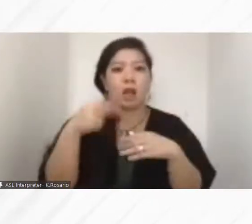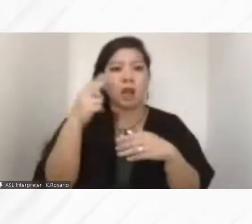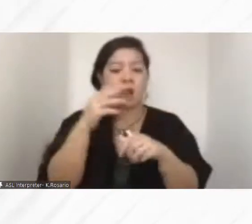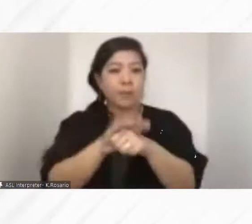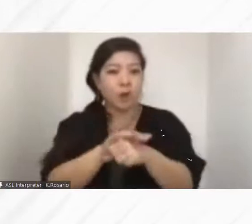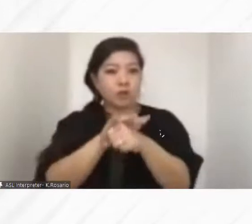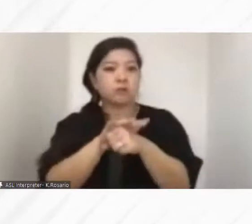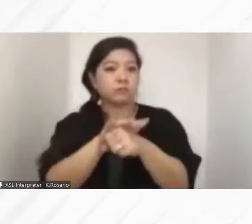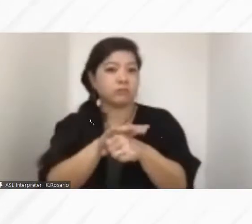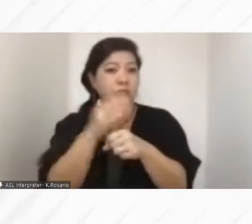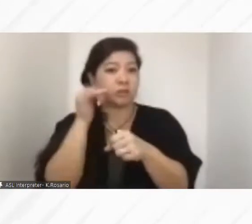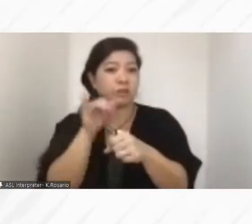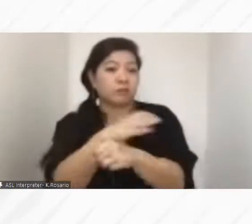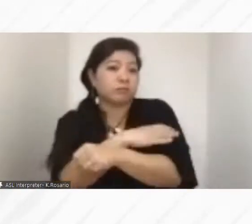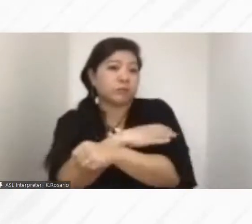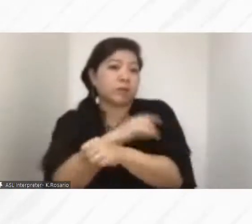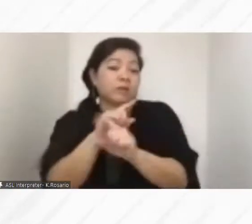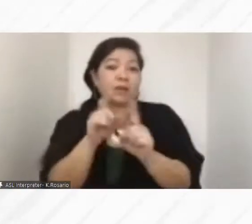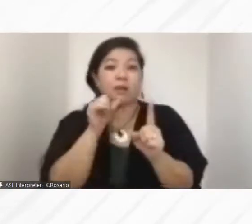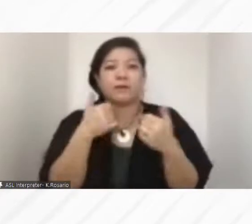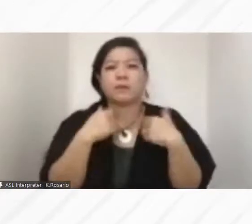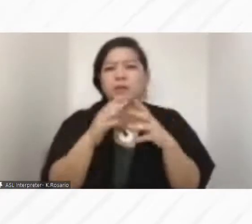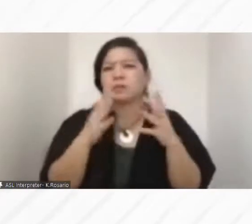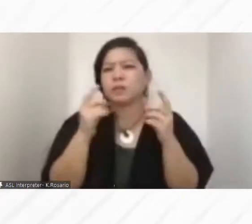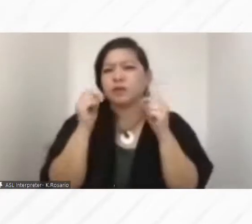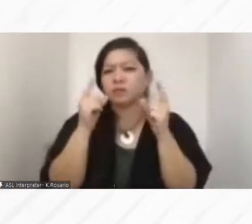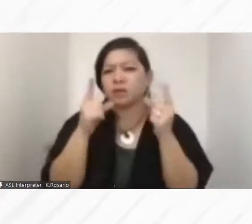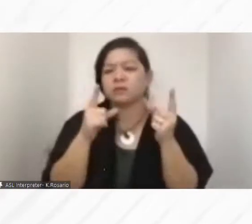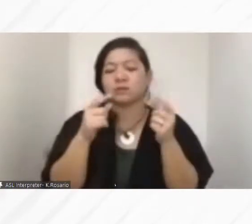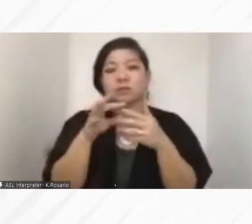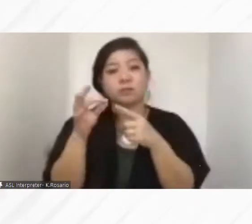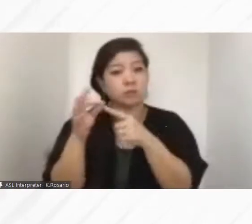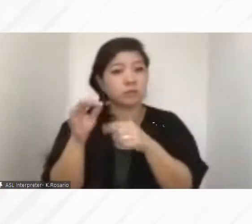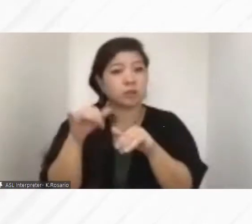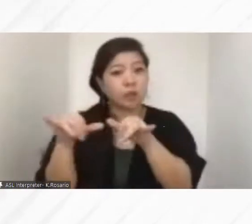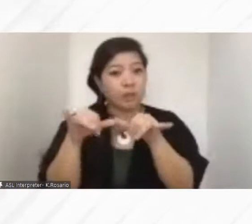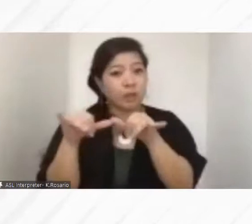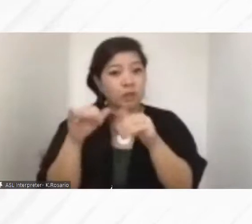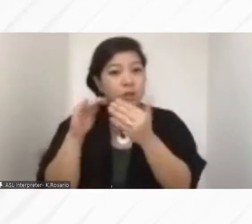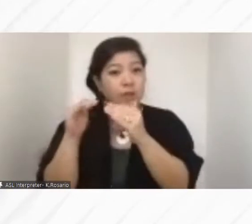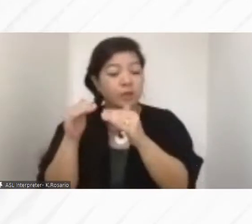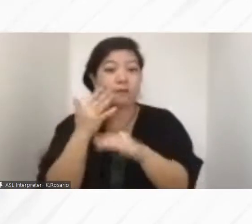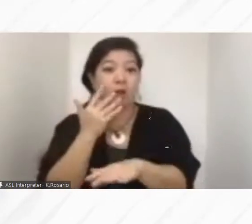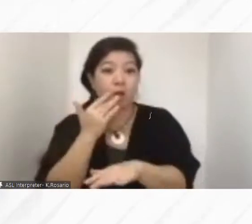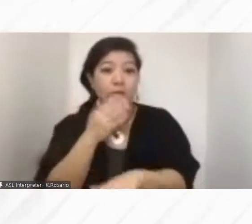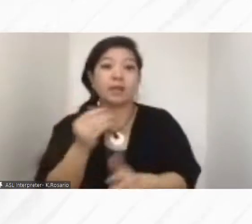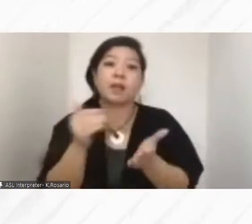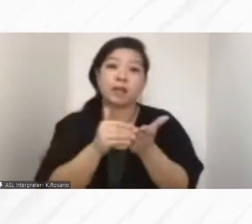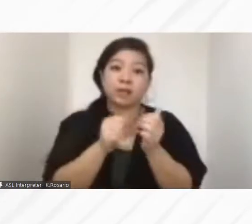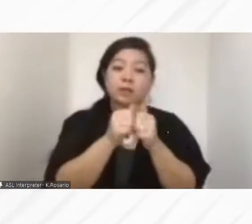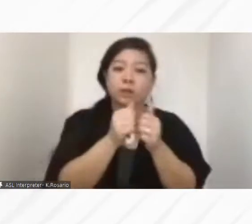quite frankly, it shouldn't be a surprise that many of these chronic diseases are especially common in communities of color and again, in indigenous